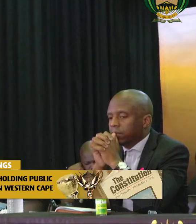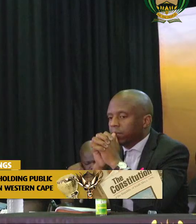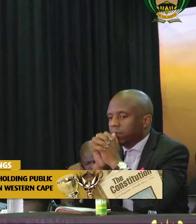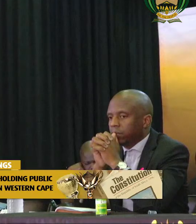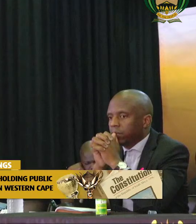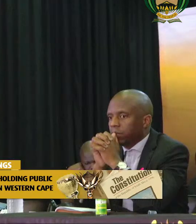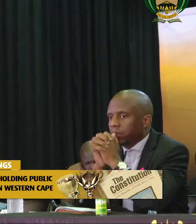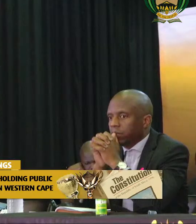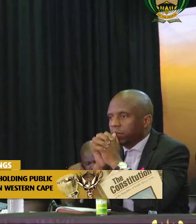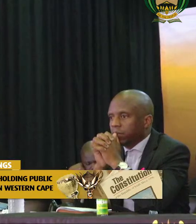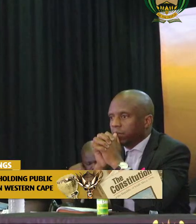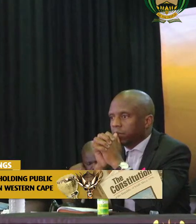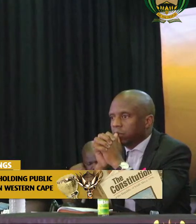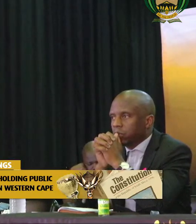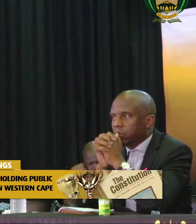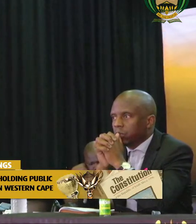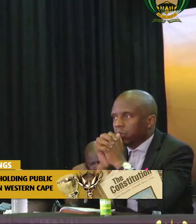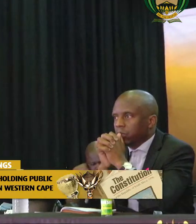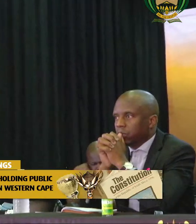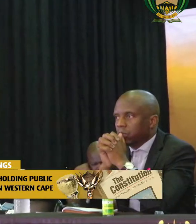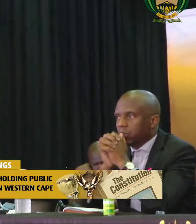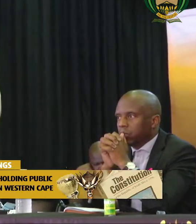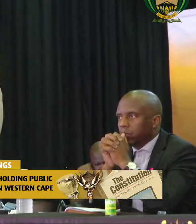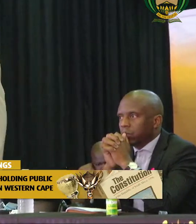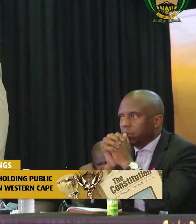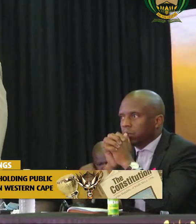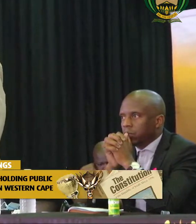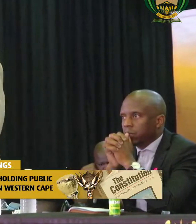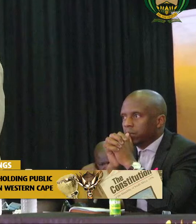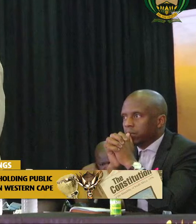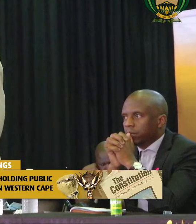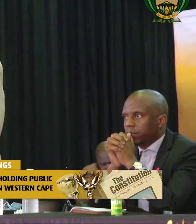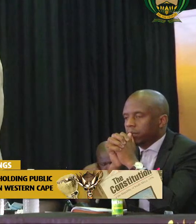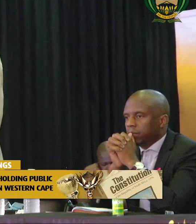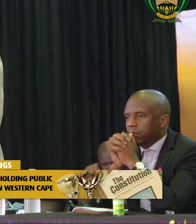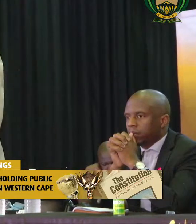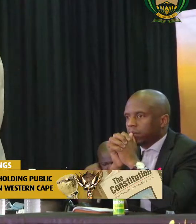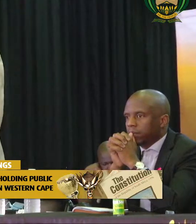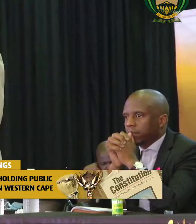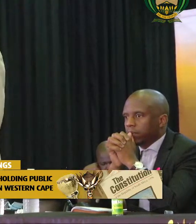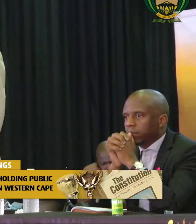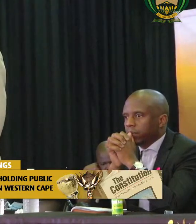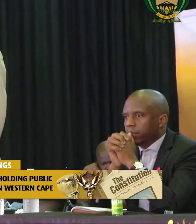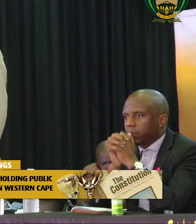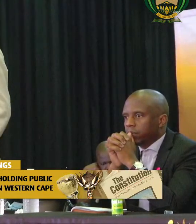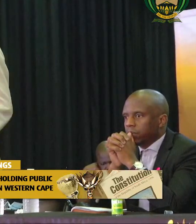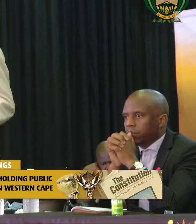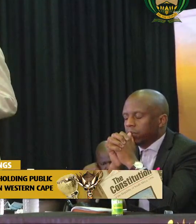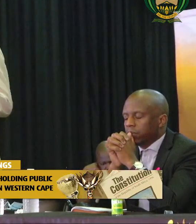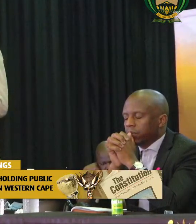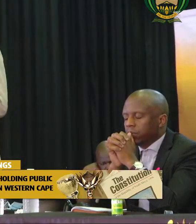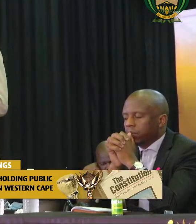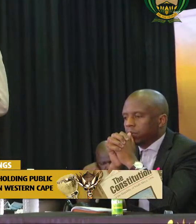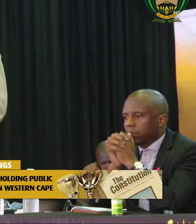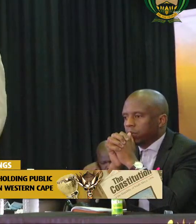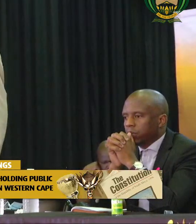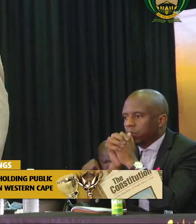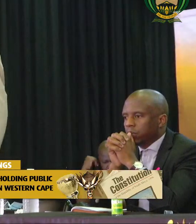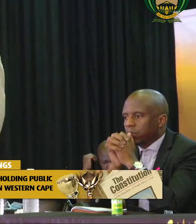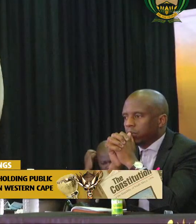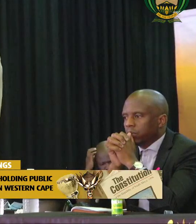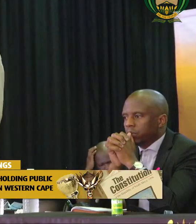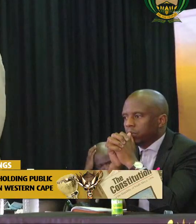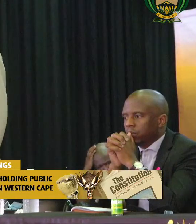of the year in terms of written input from around the country as well. And then this will all go together